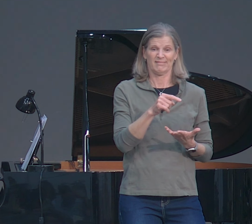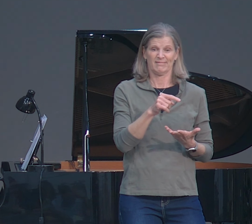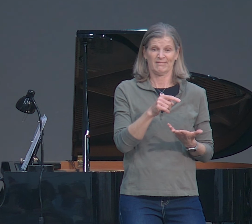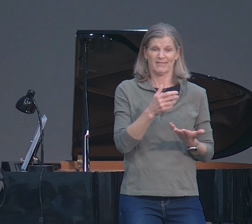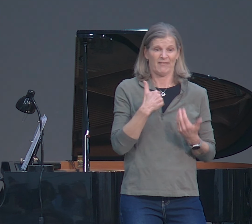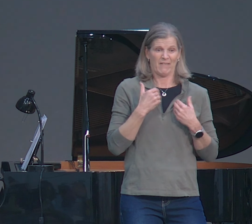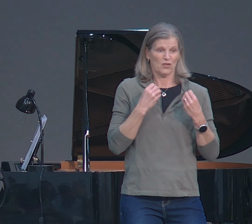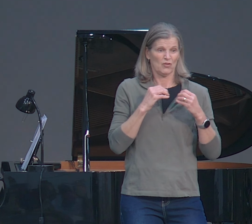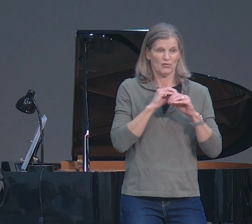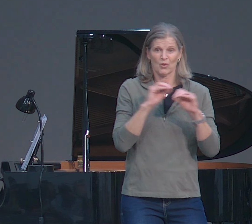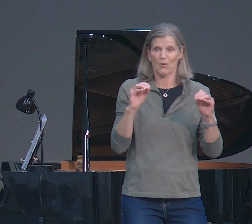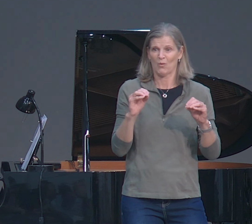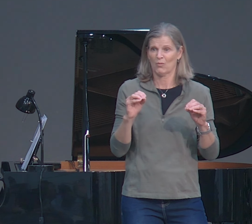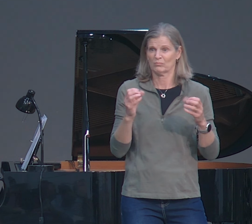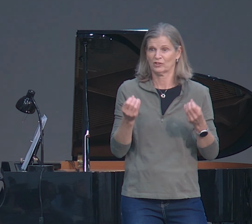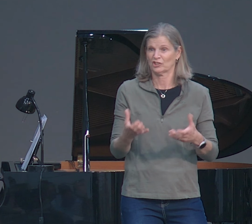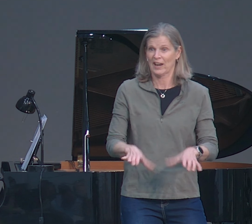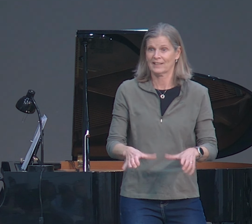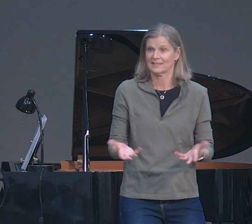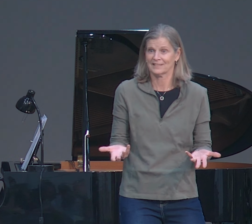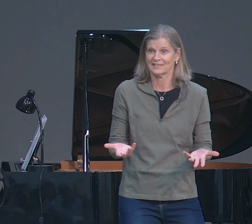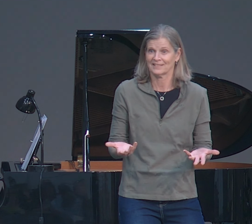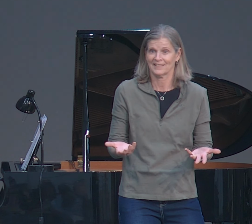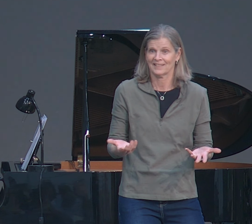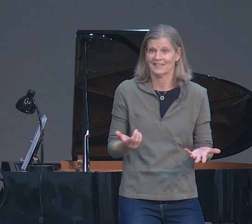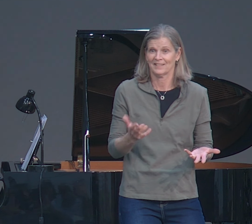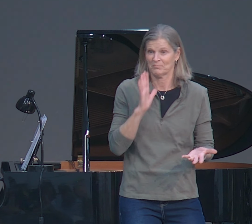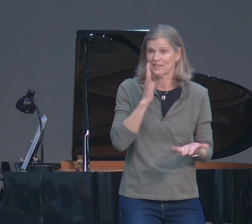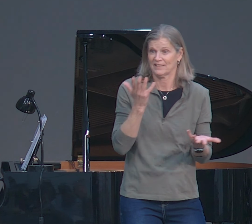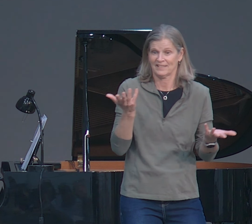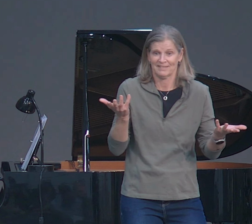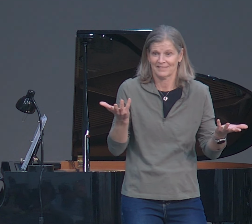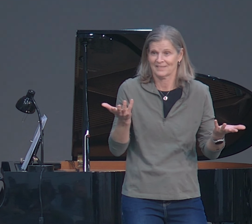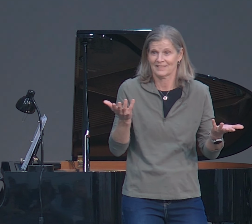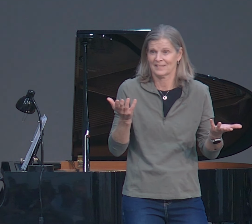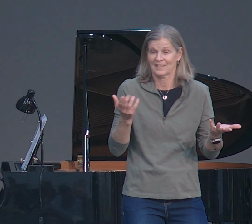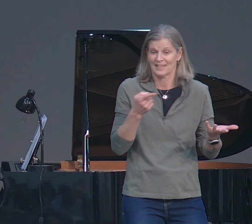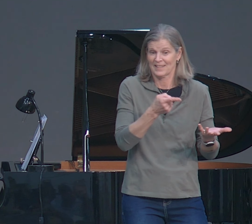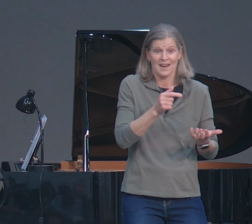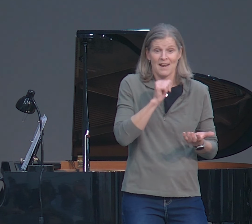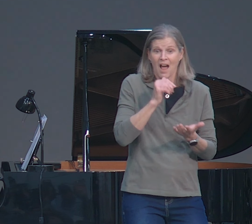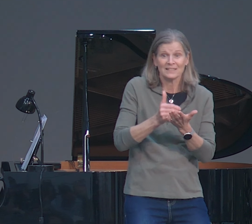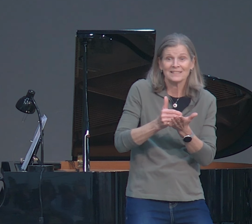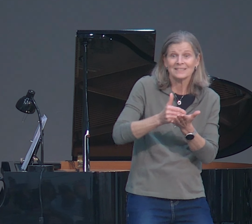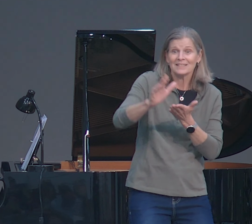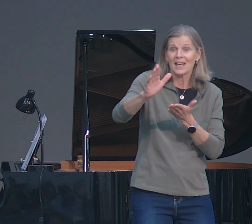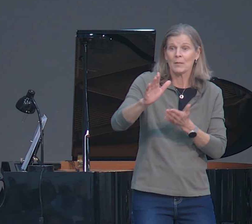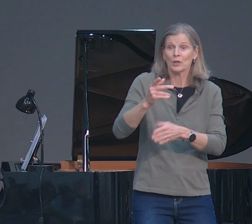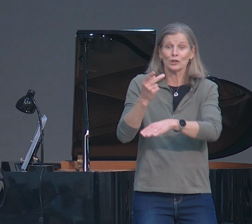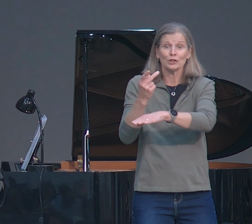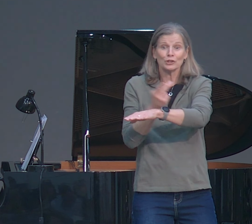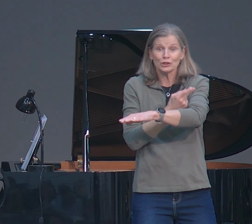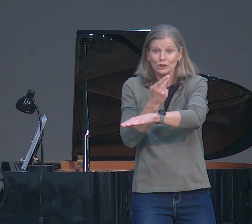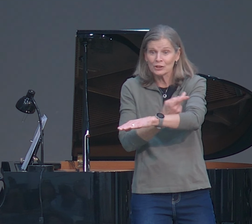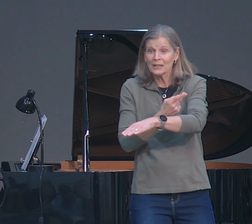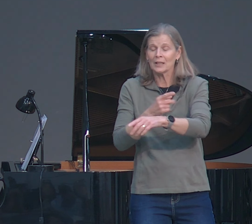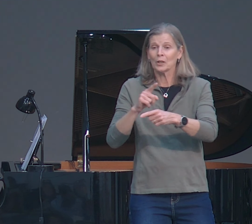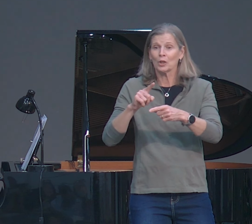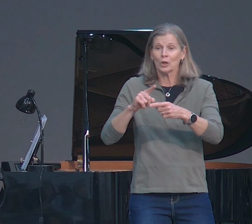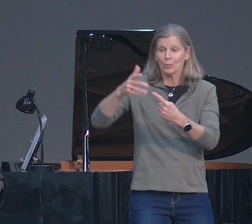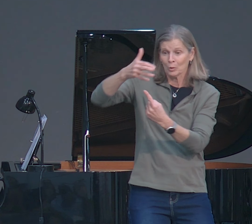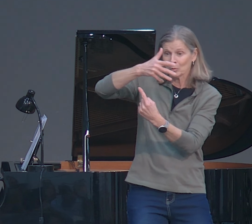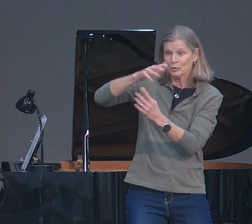That's the picture. They don't stand a chance. He's not sending them out as sheep to